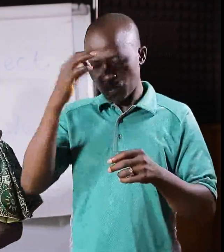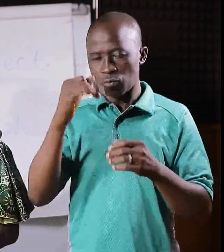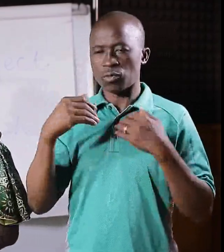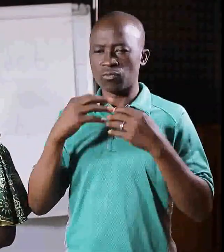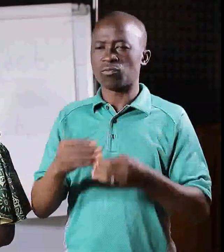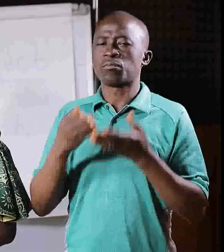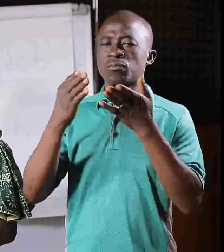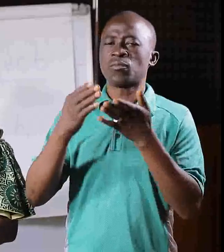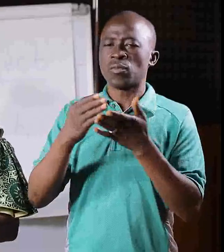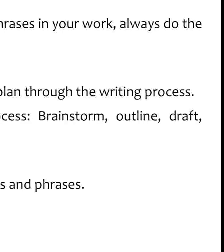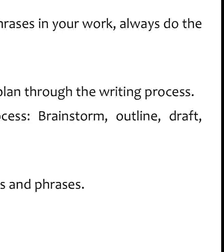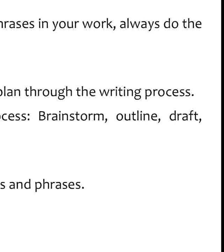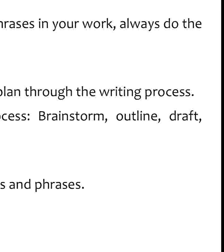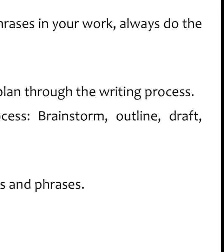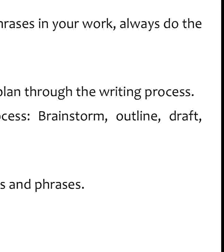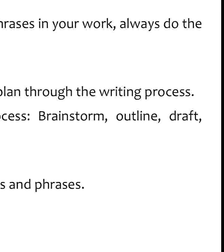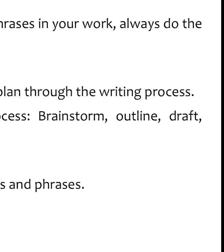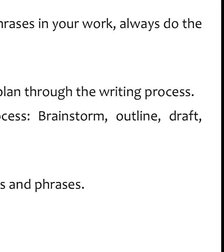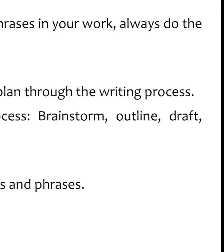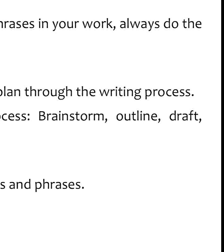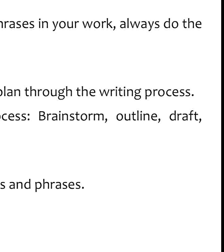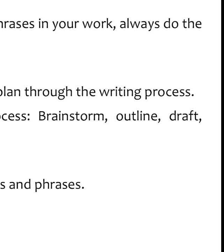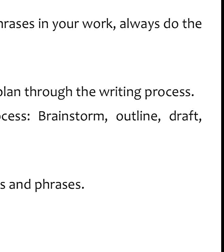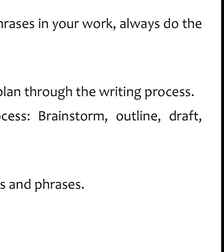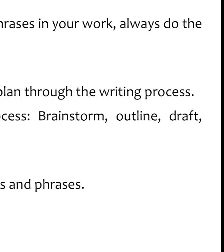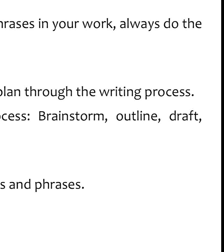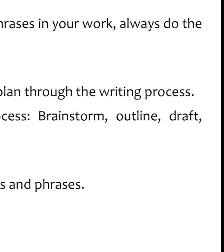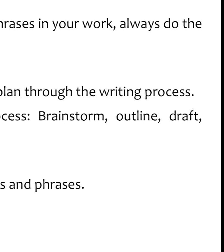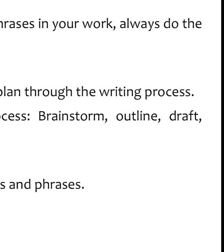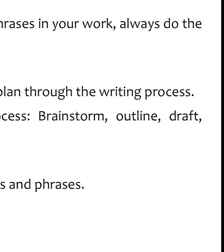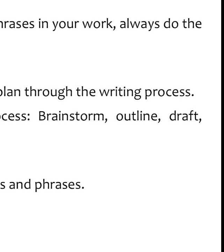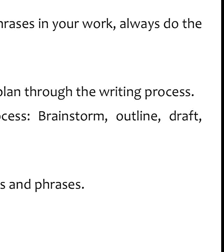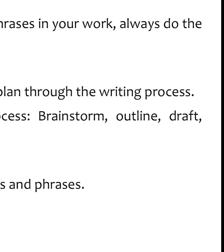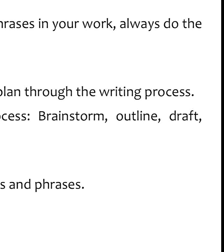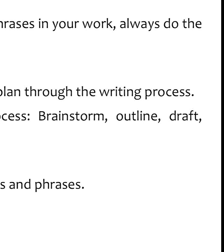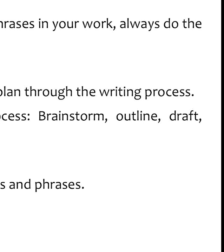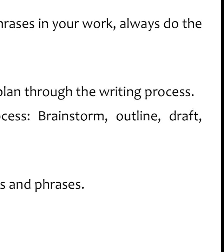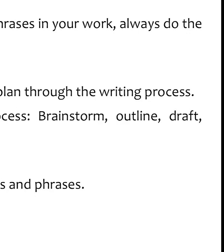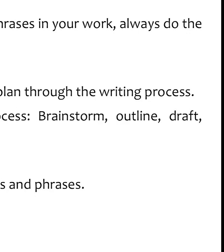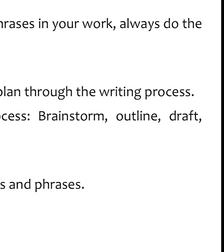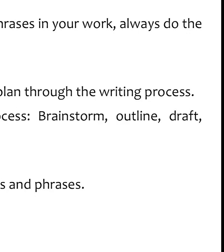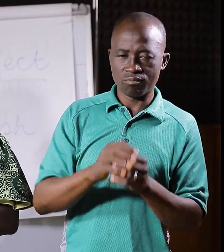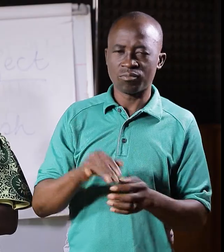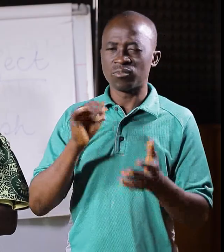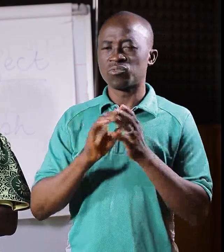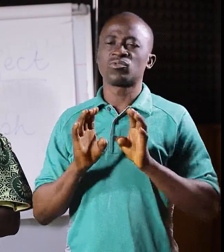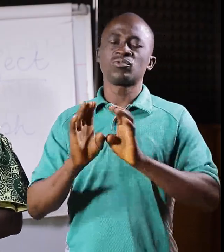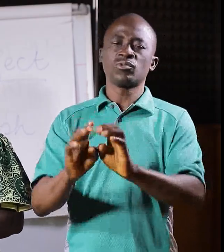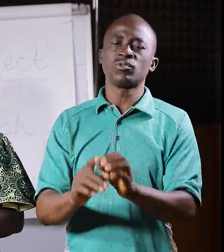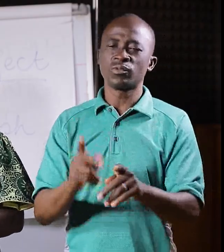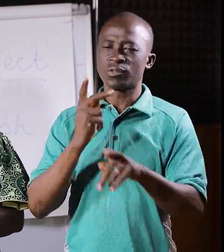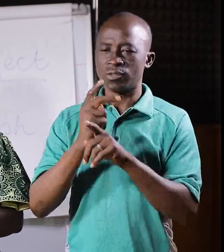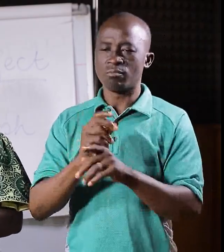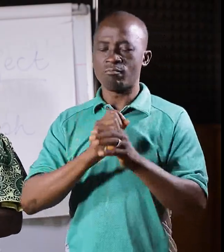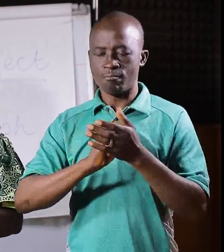piece of work. When done that, write and do more writing. It's a continuous process. Keep